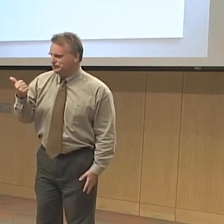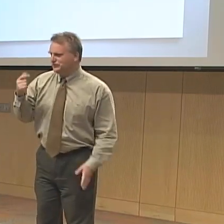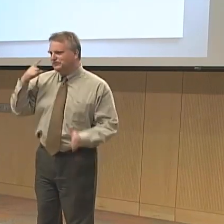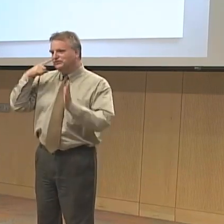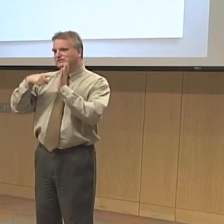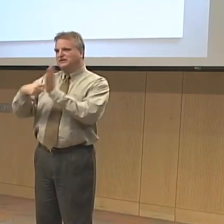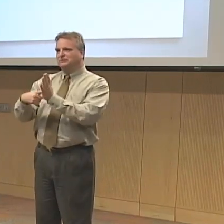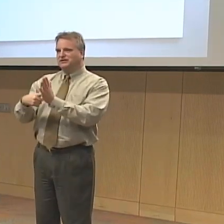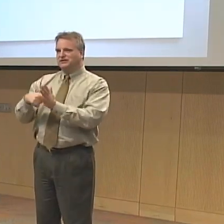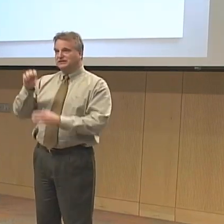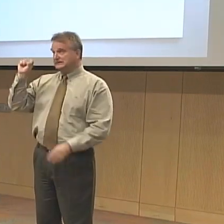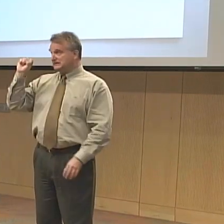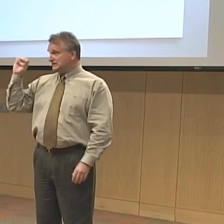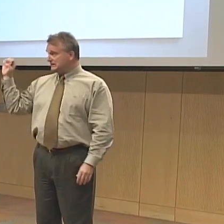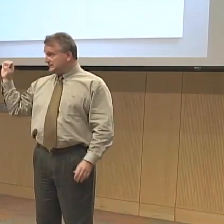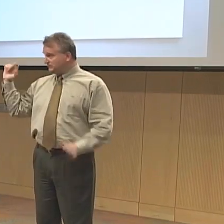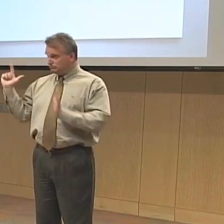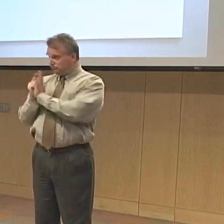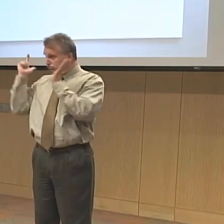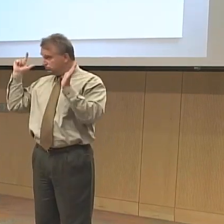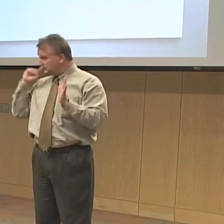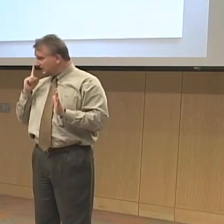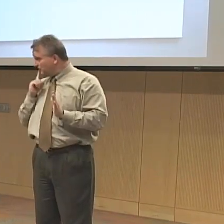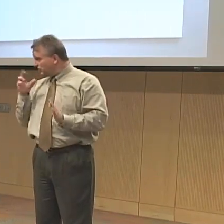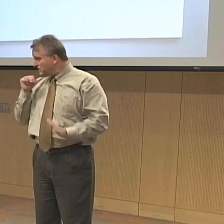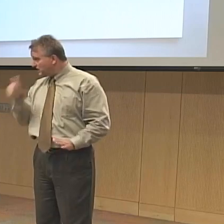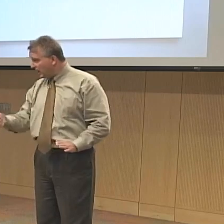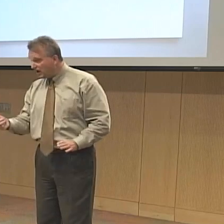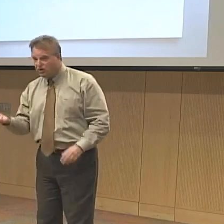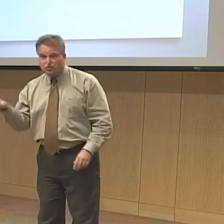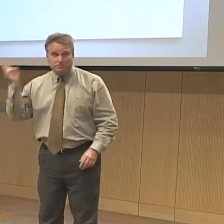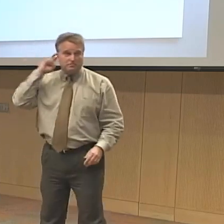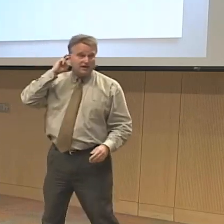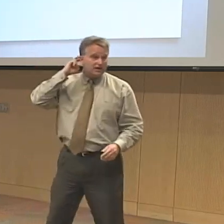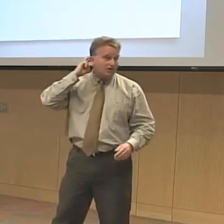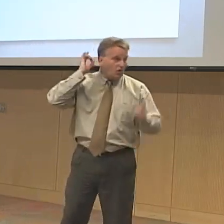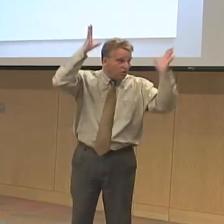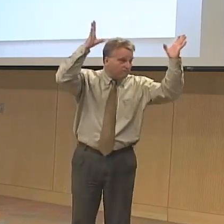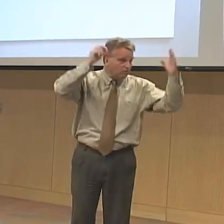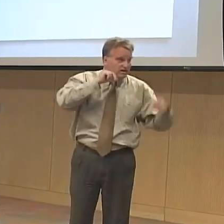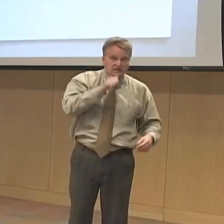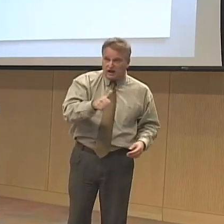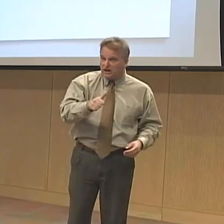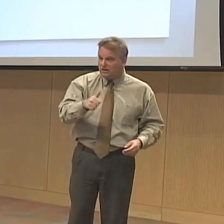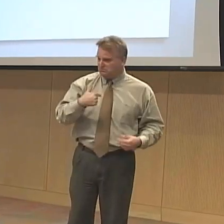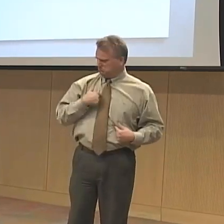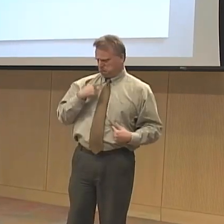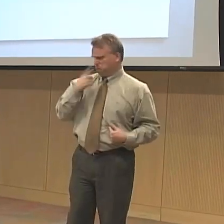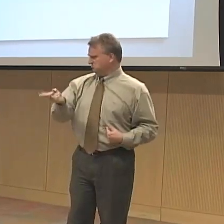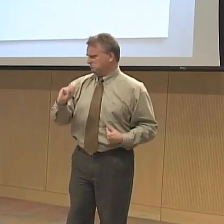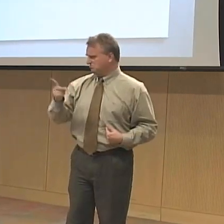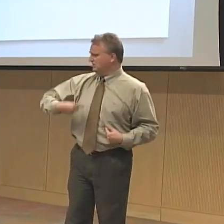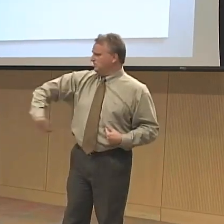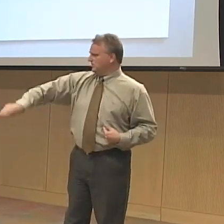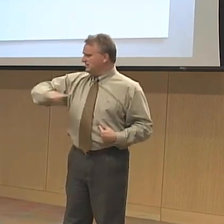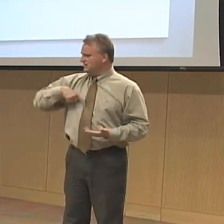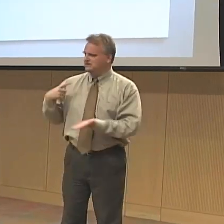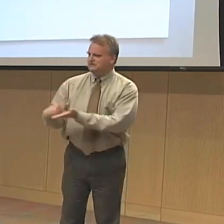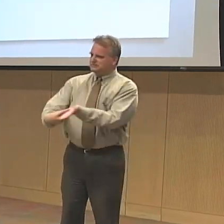We discuss the issue of signing exact English. Should that be banned? Are cochlear implants awful or not? I don't tell them how they should think. We